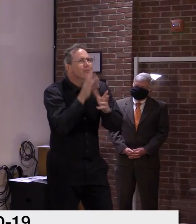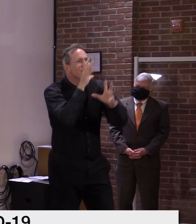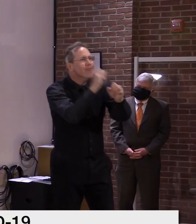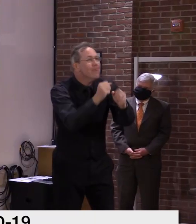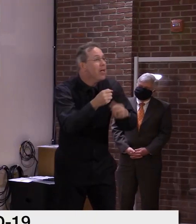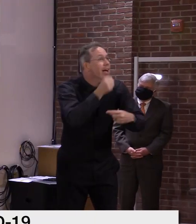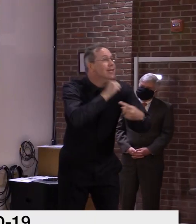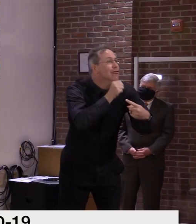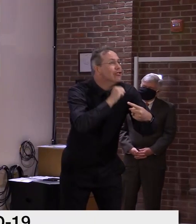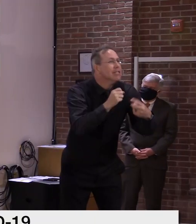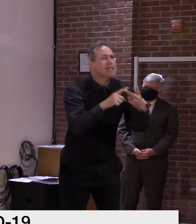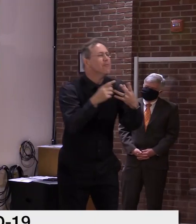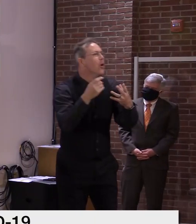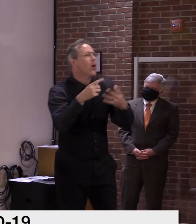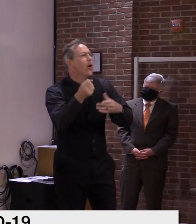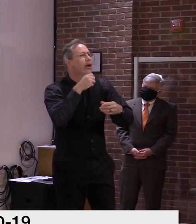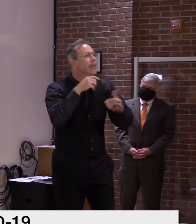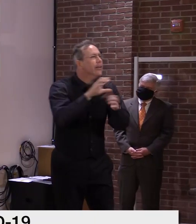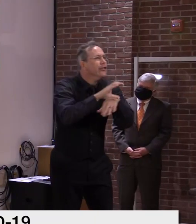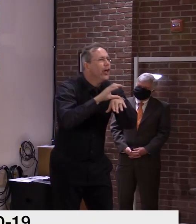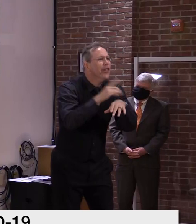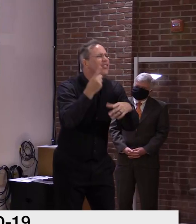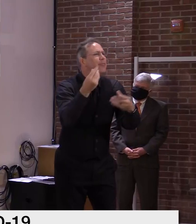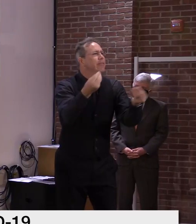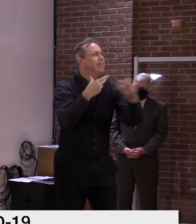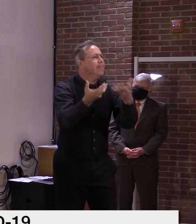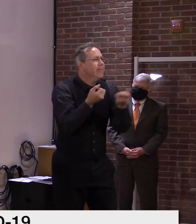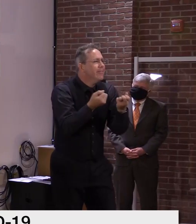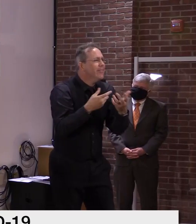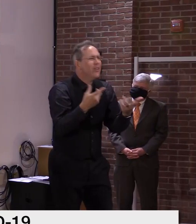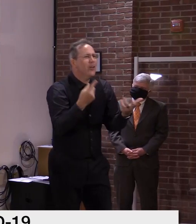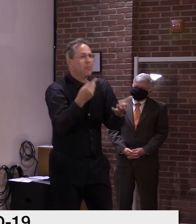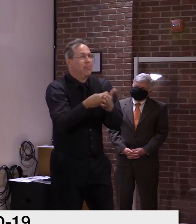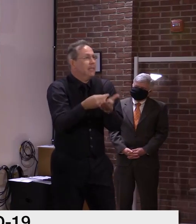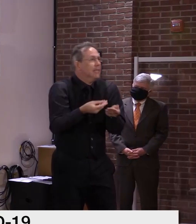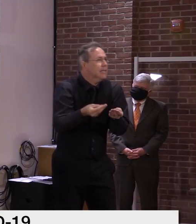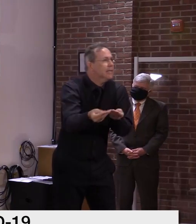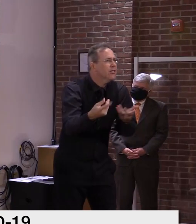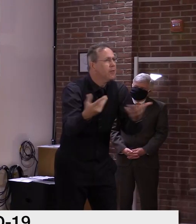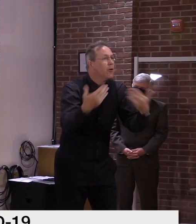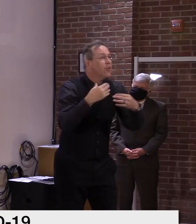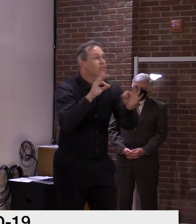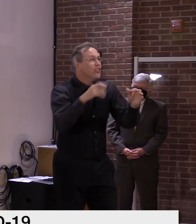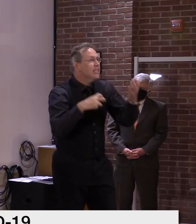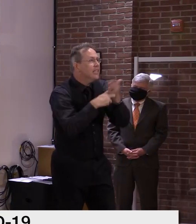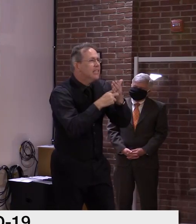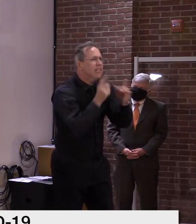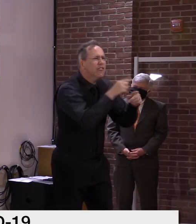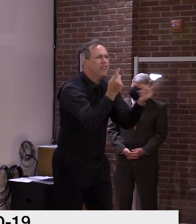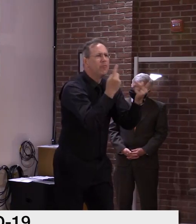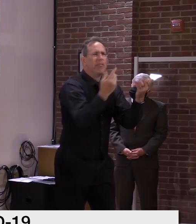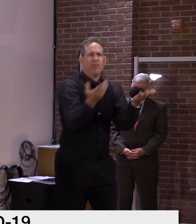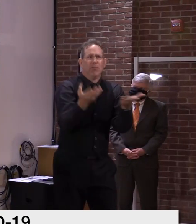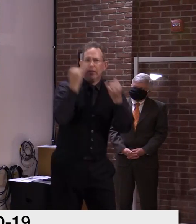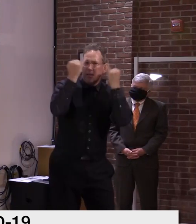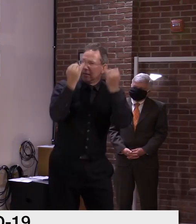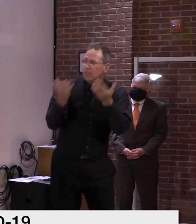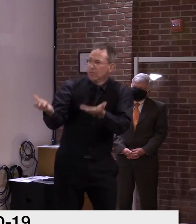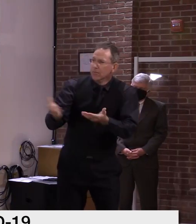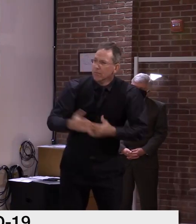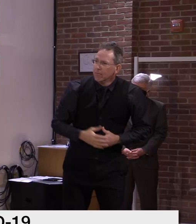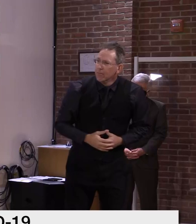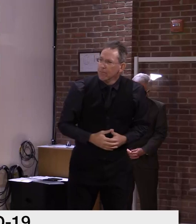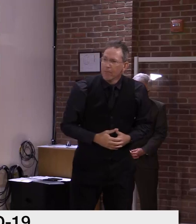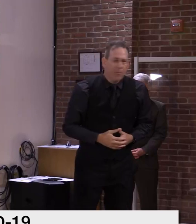rate beyond where we are now. Yeah, we're fairly, we're fortunate here in this state as opposed